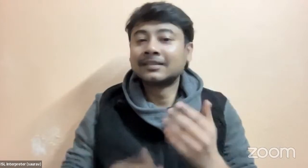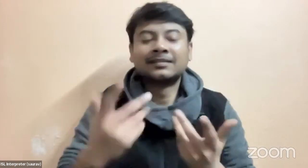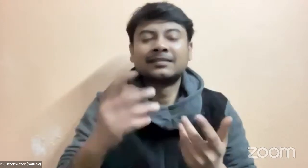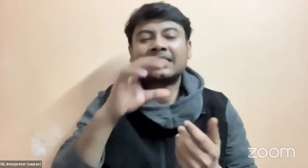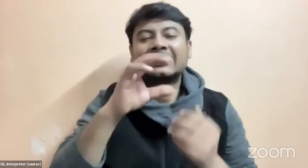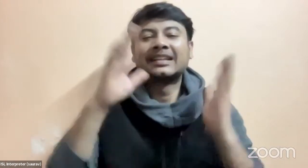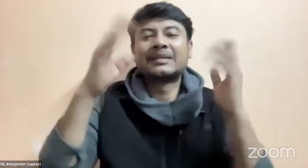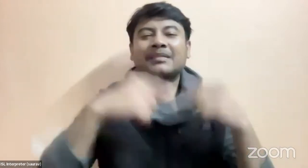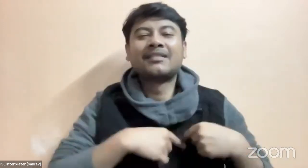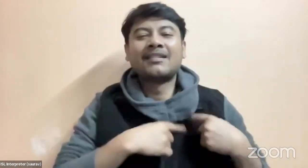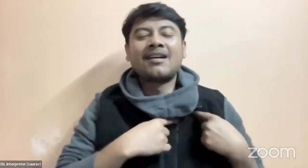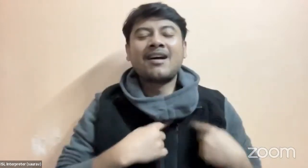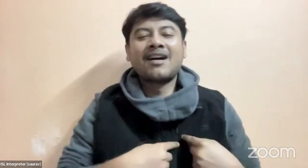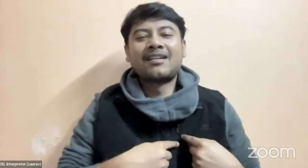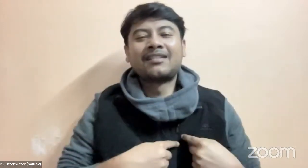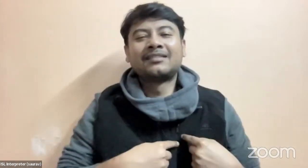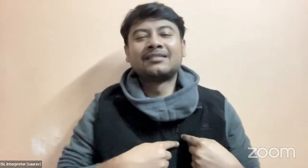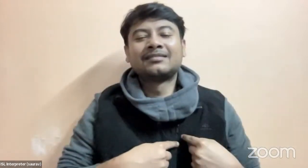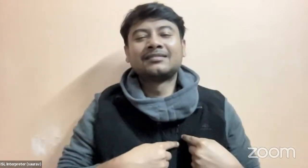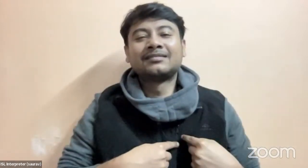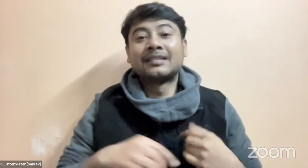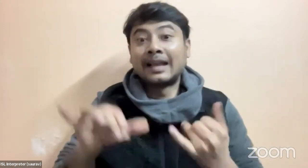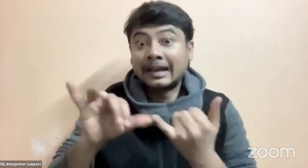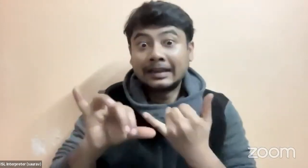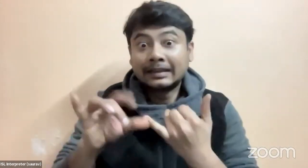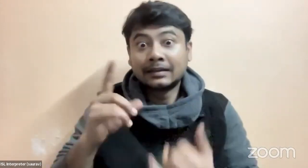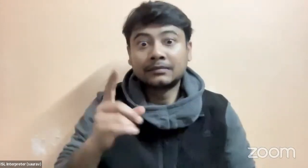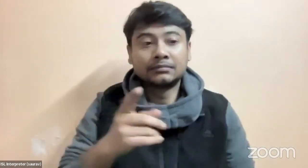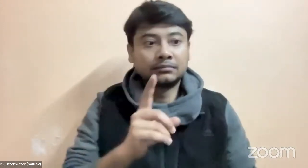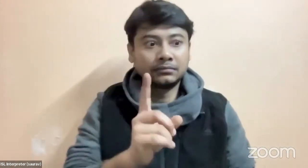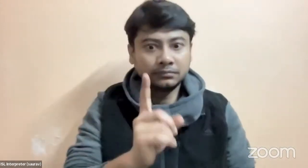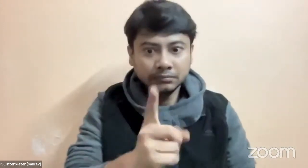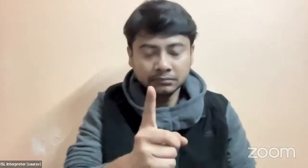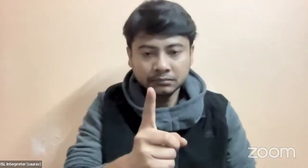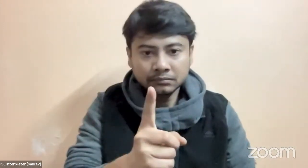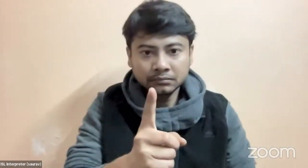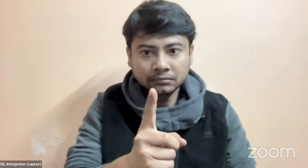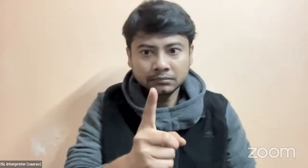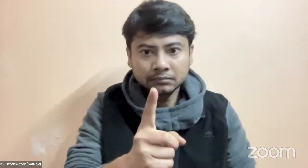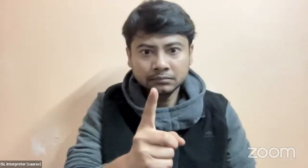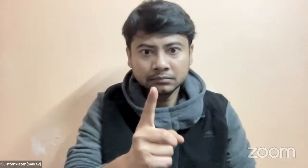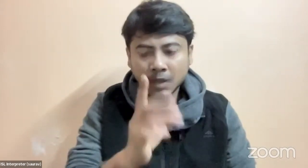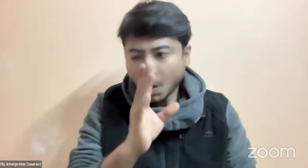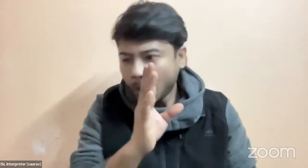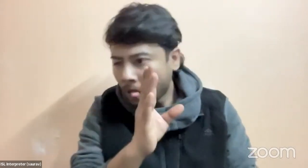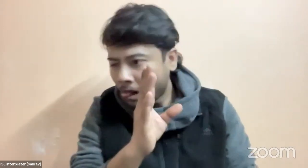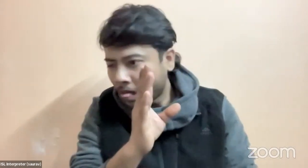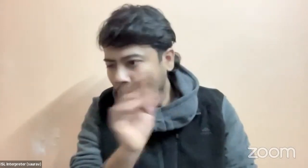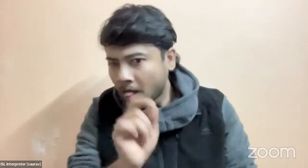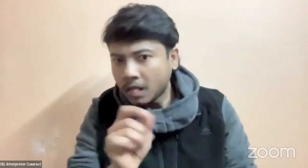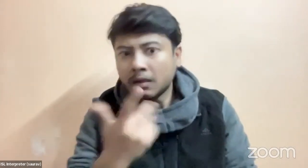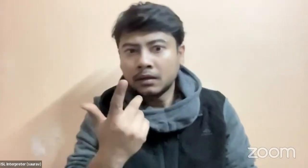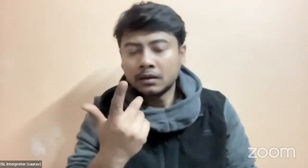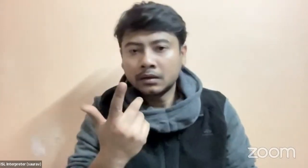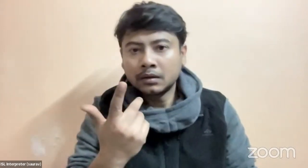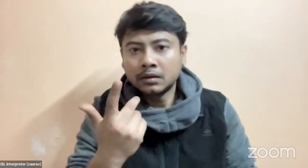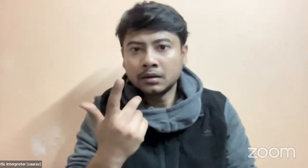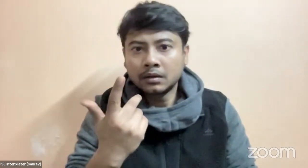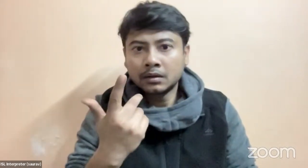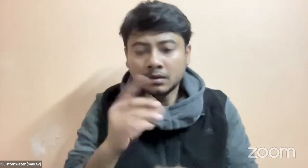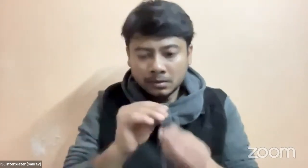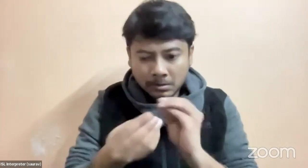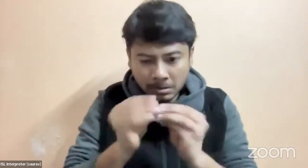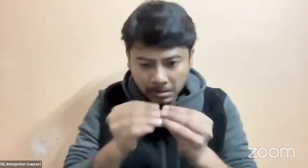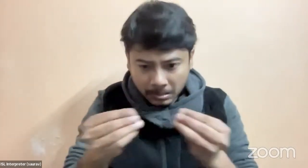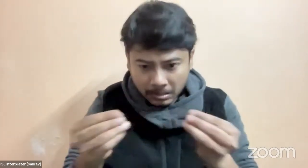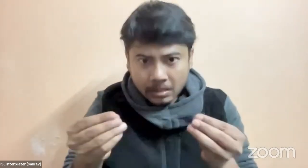Krishna, he will scold. Hey, don't do cheating. You have brought a paper, a slip. I will give you punishment.